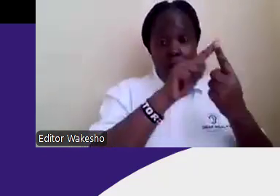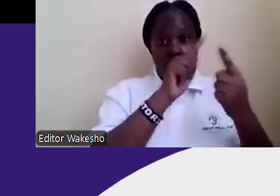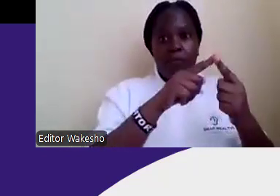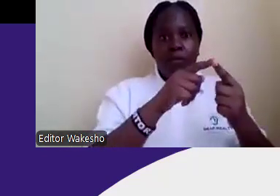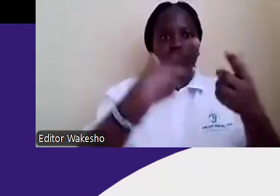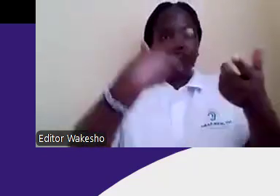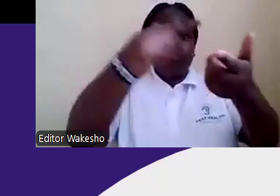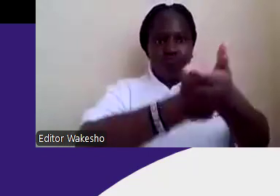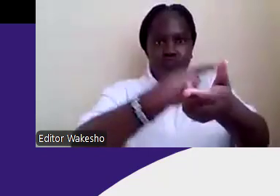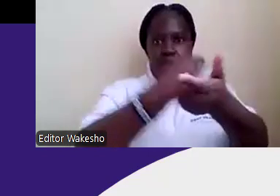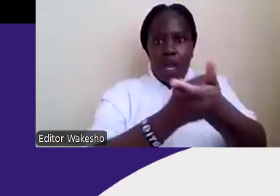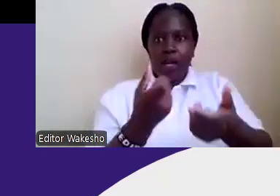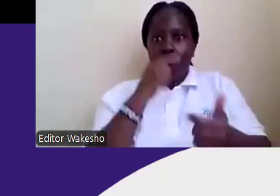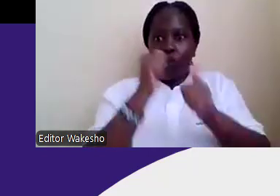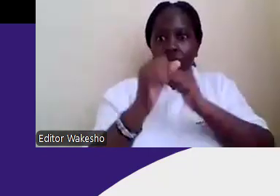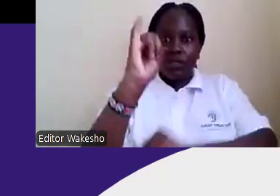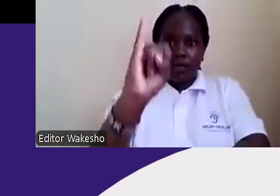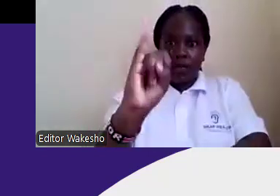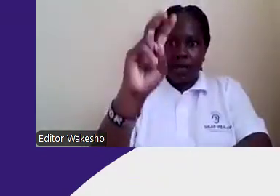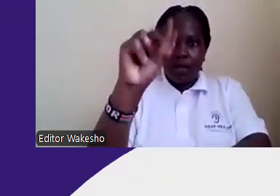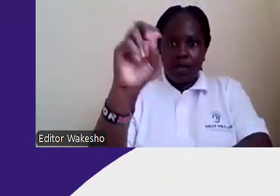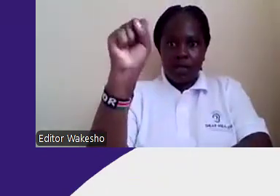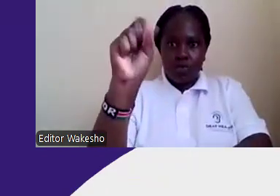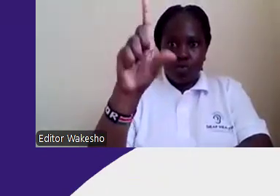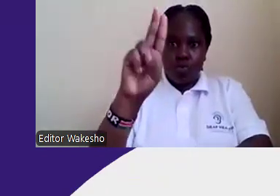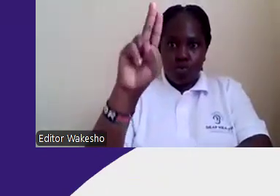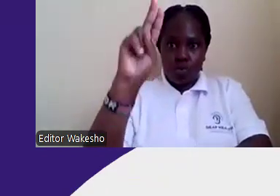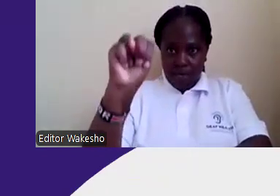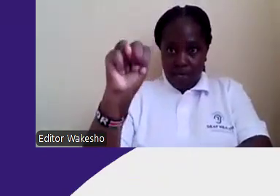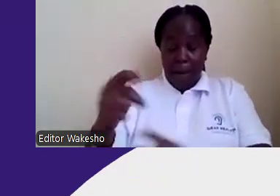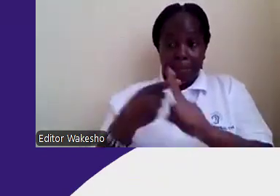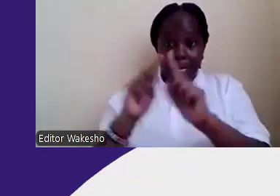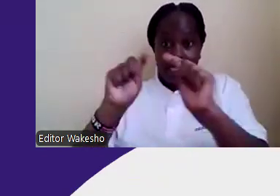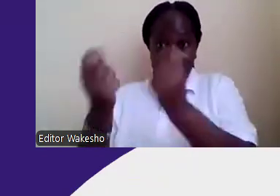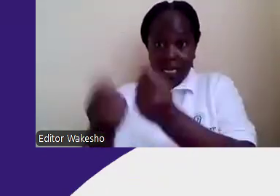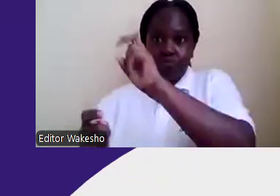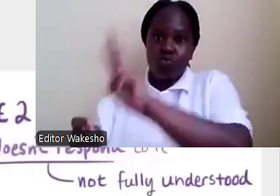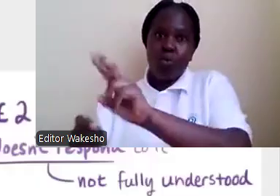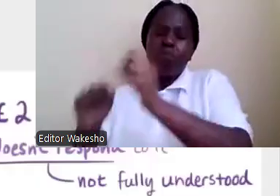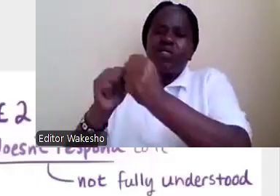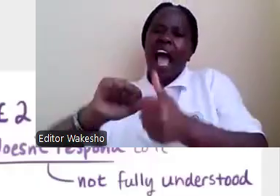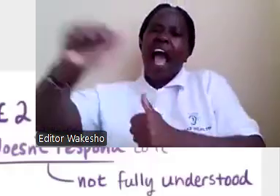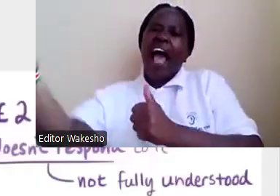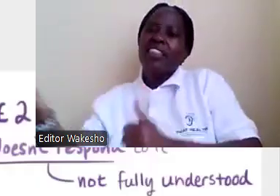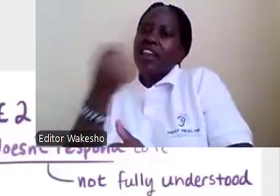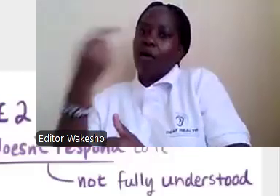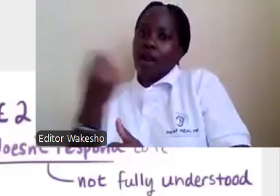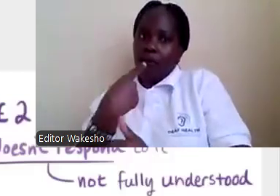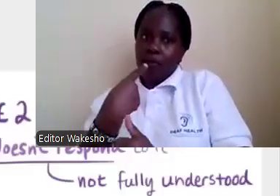Then type 2 can be managed with other drugs and lifestyle changes, but also insulin can play a